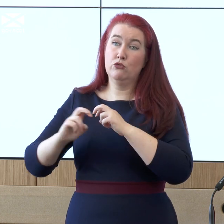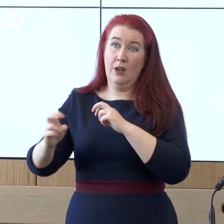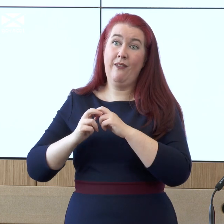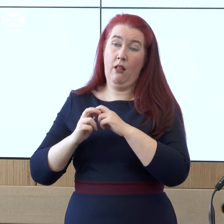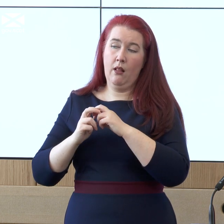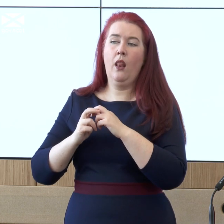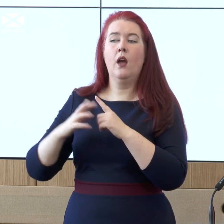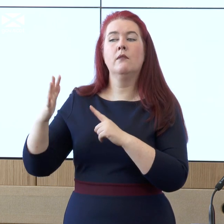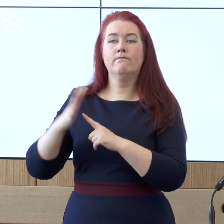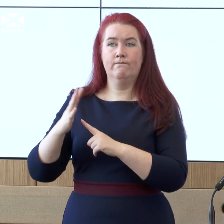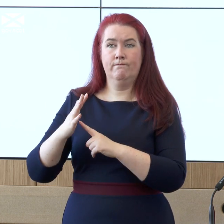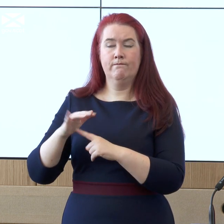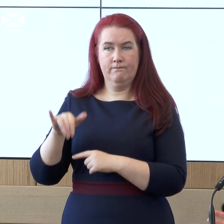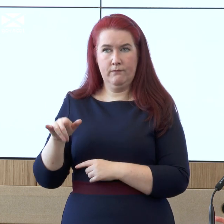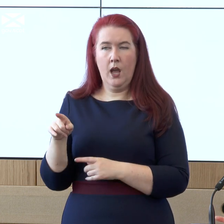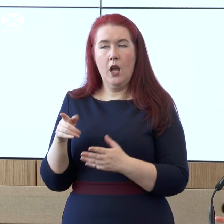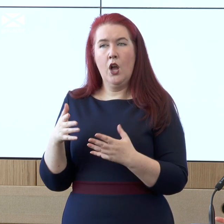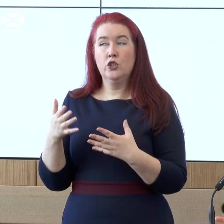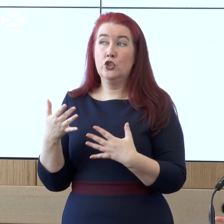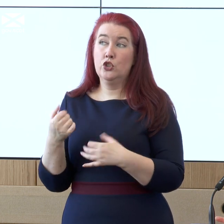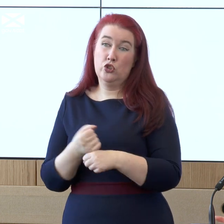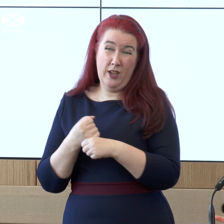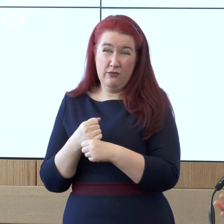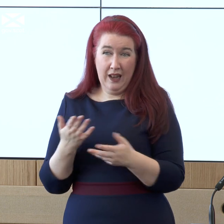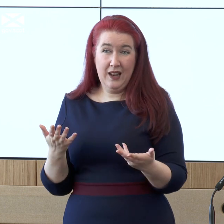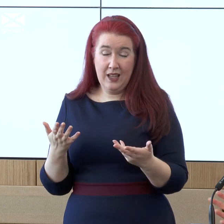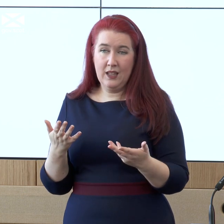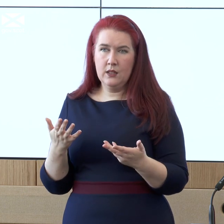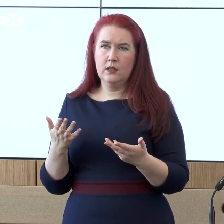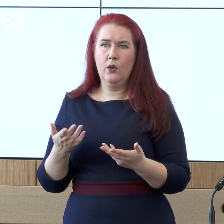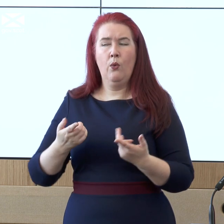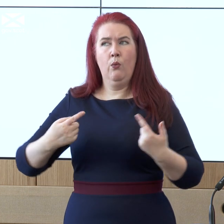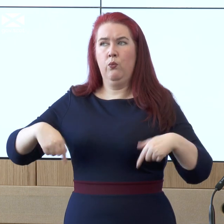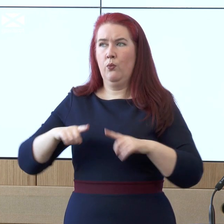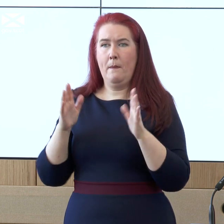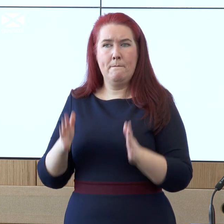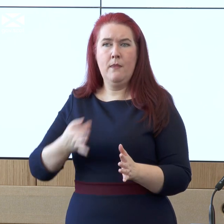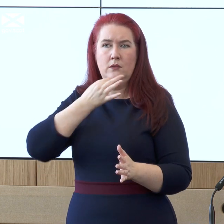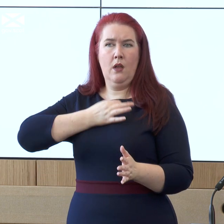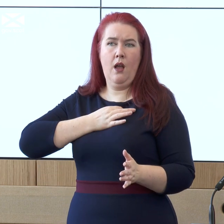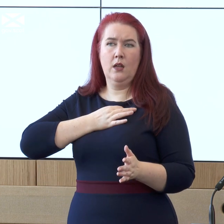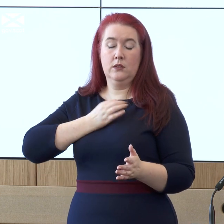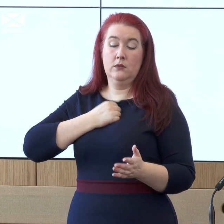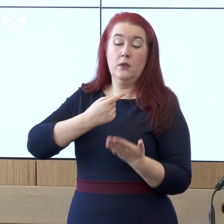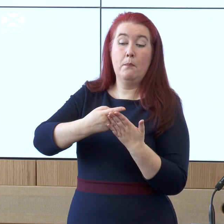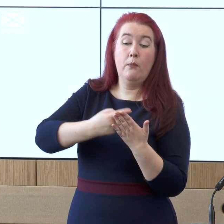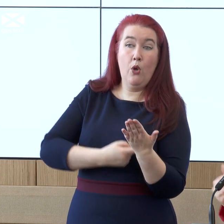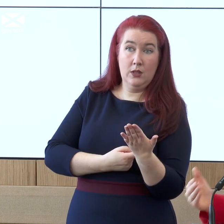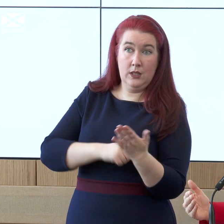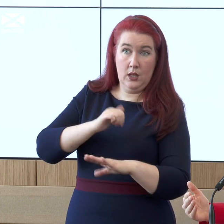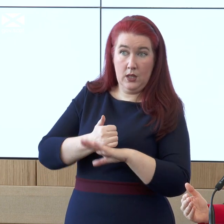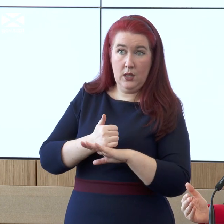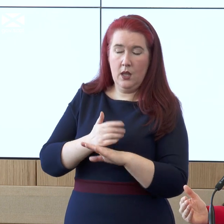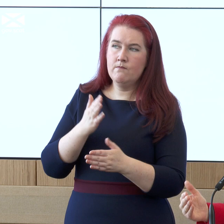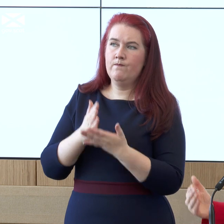very important. But generally, we need to always be asking ourselves if the policies we introduce take